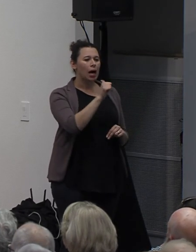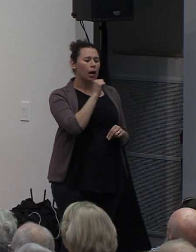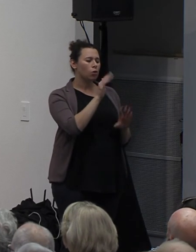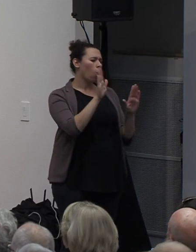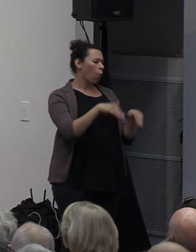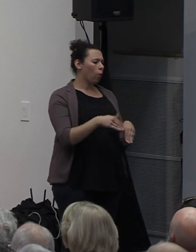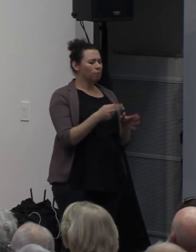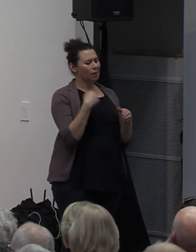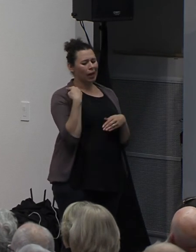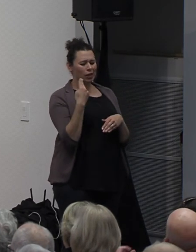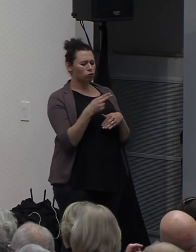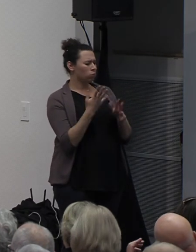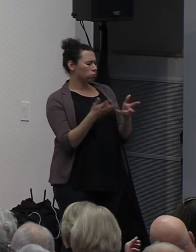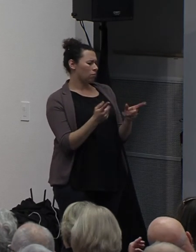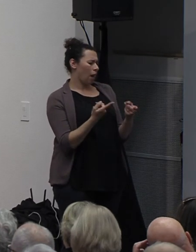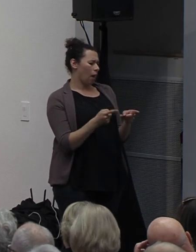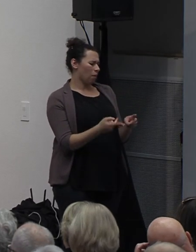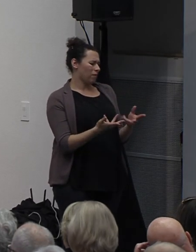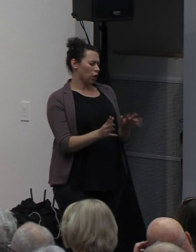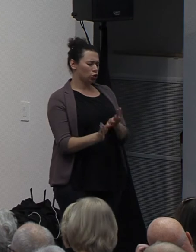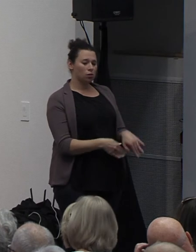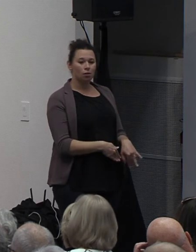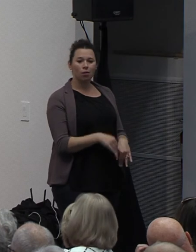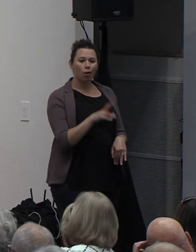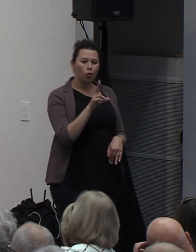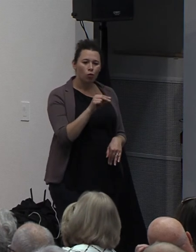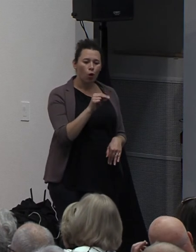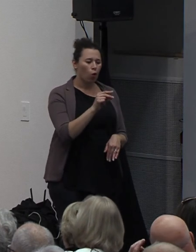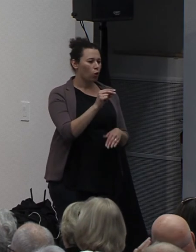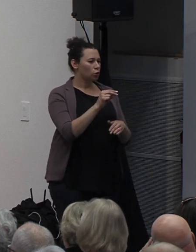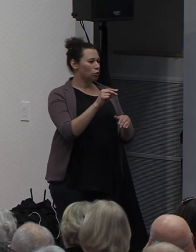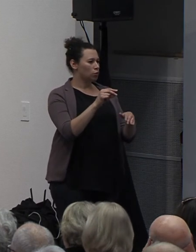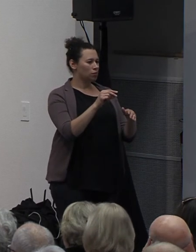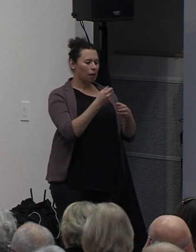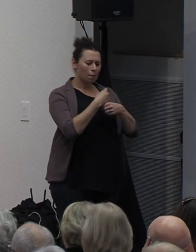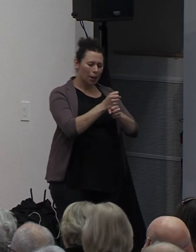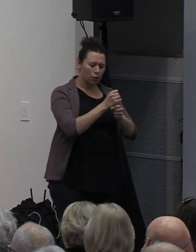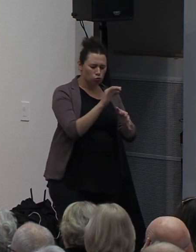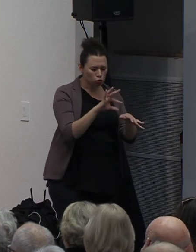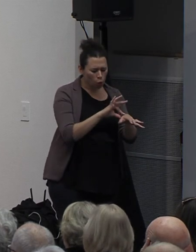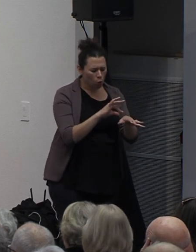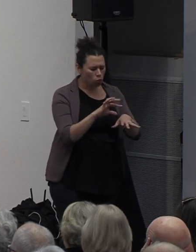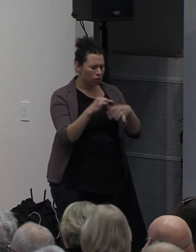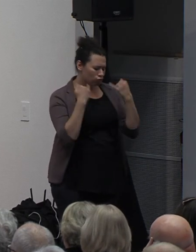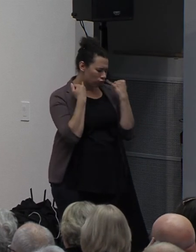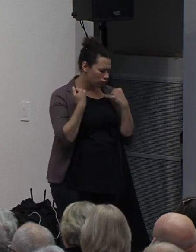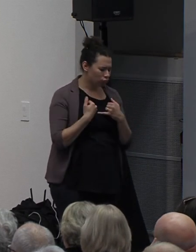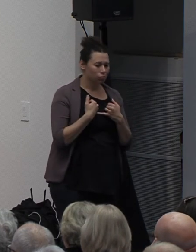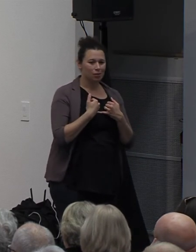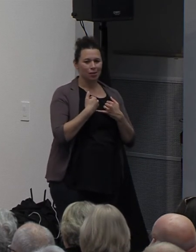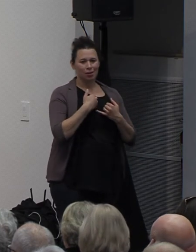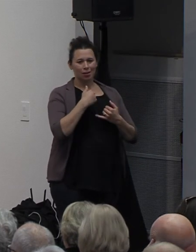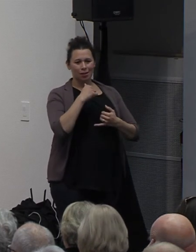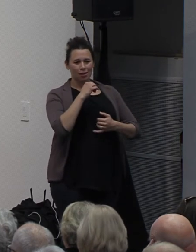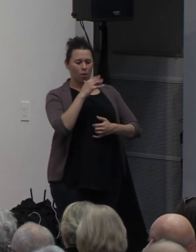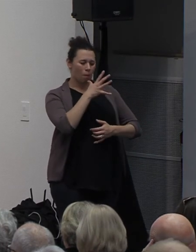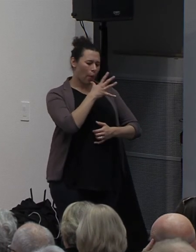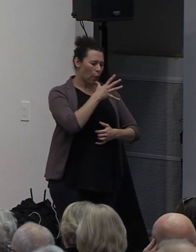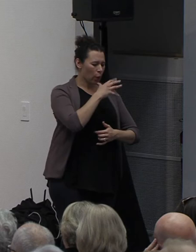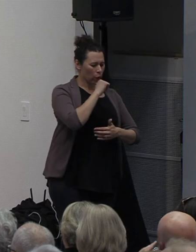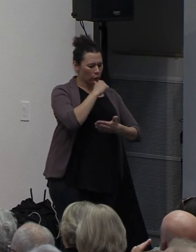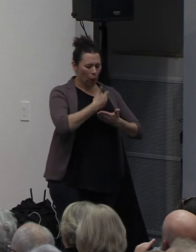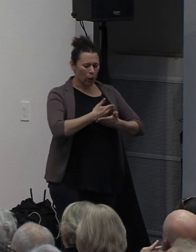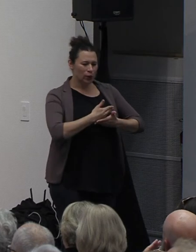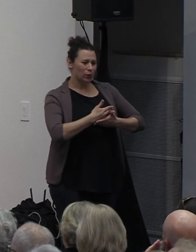avid painter, a jeweler, a homemaker, a mother and a wife, a daughter, a sister, a grandmother, and one of the